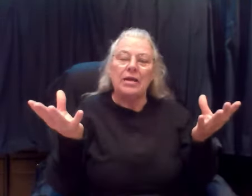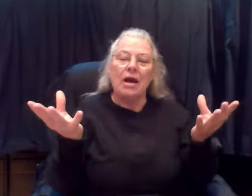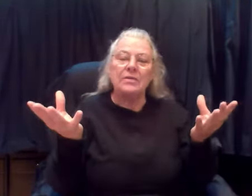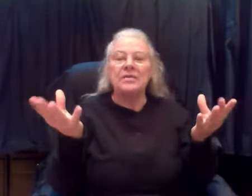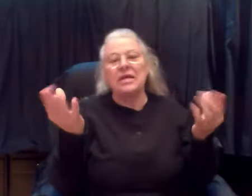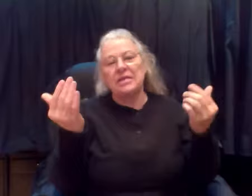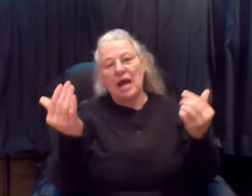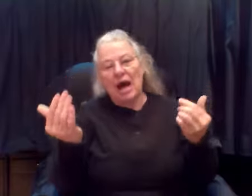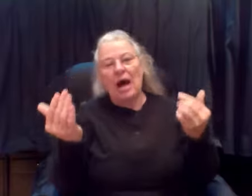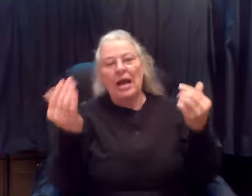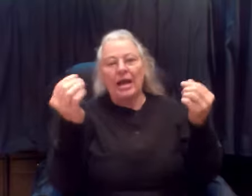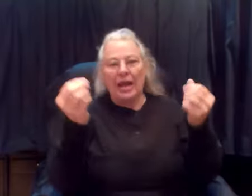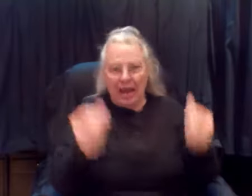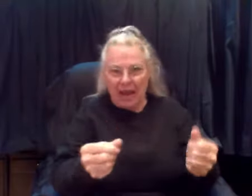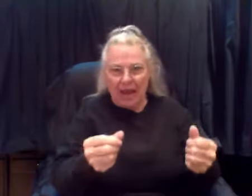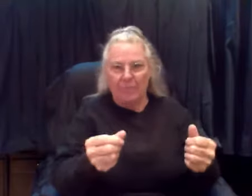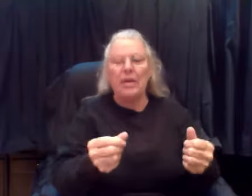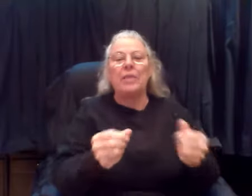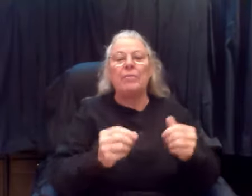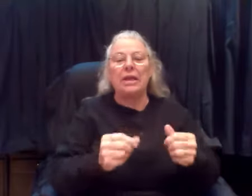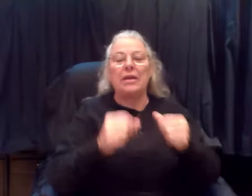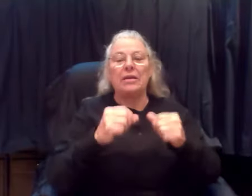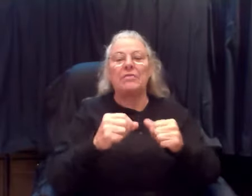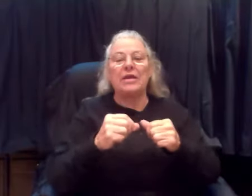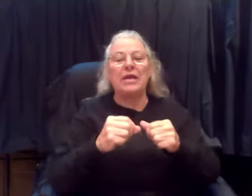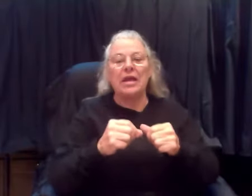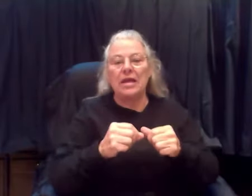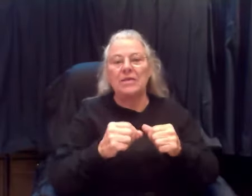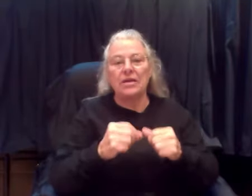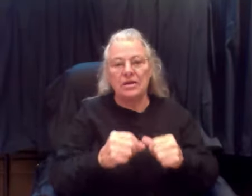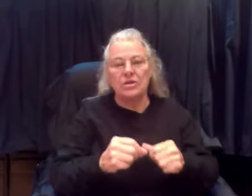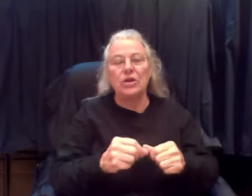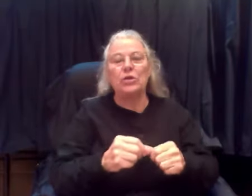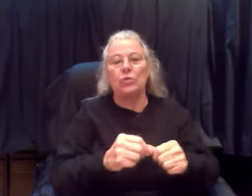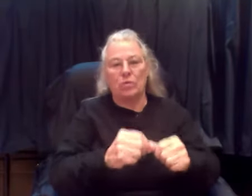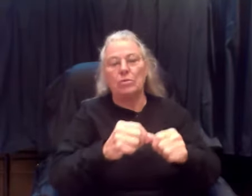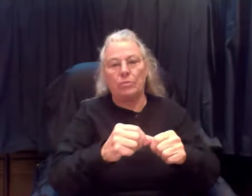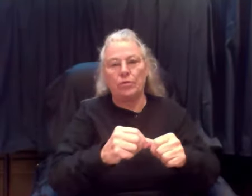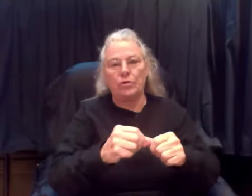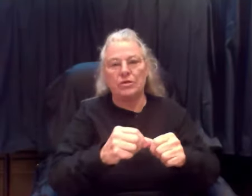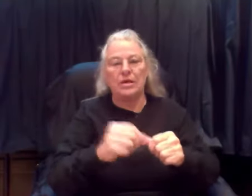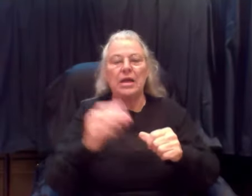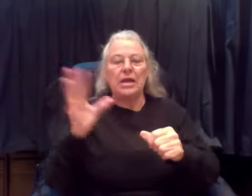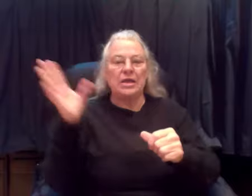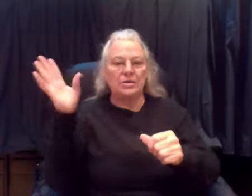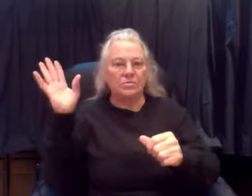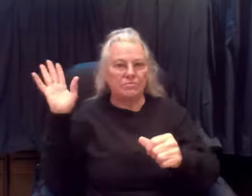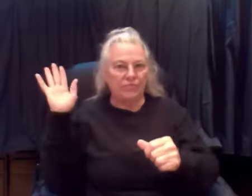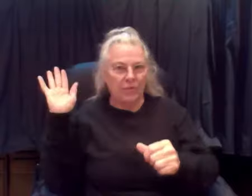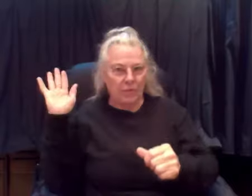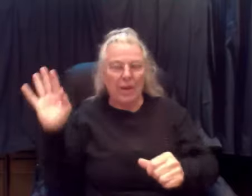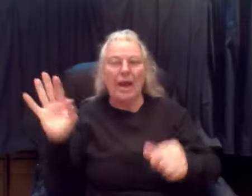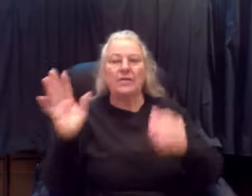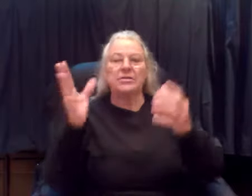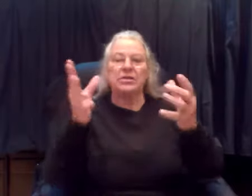God says, "I am," meaning that he is a continual person. He's from the past, he's from